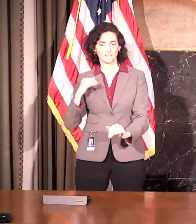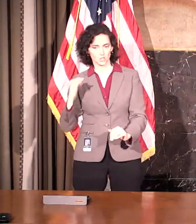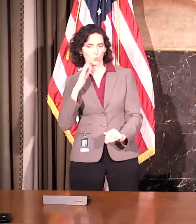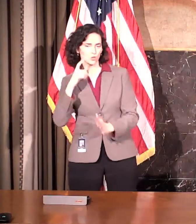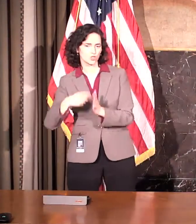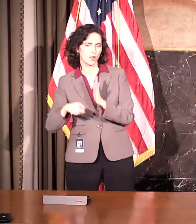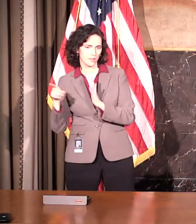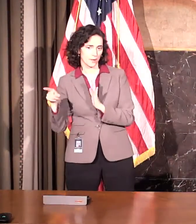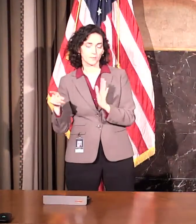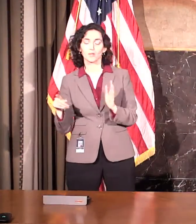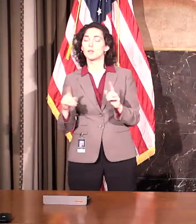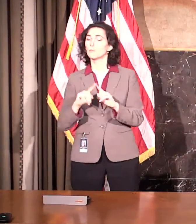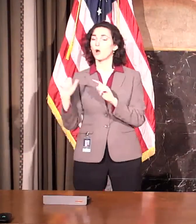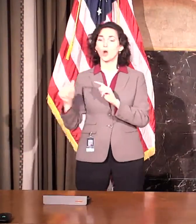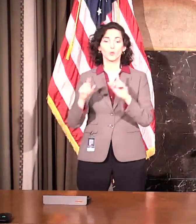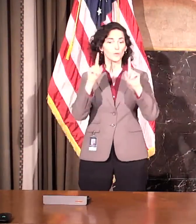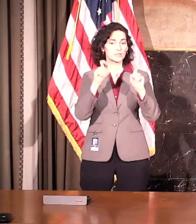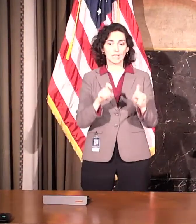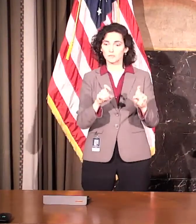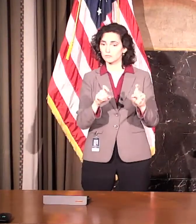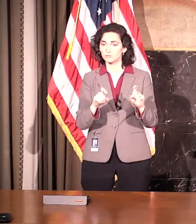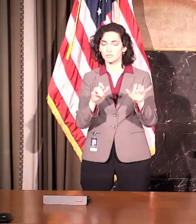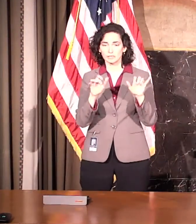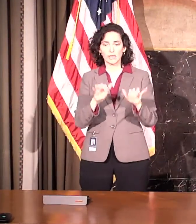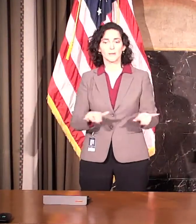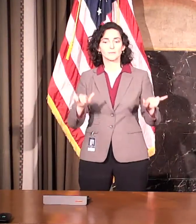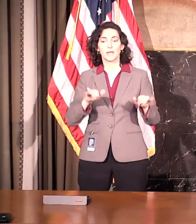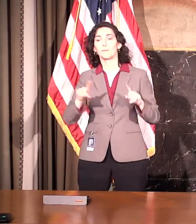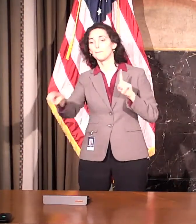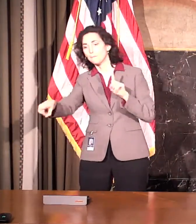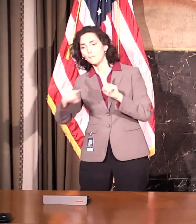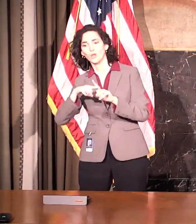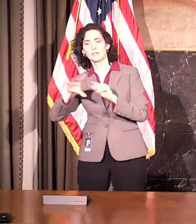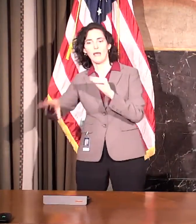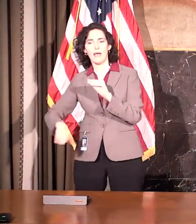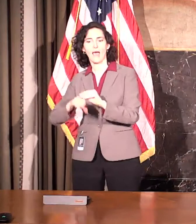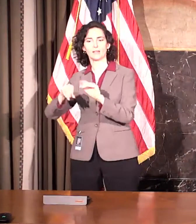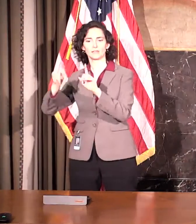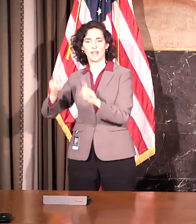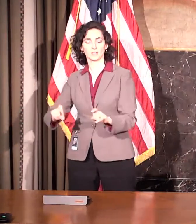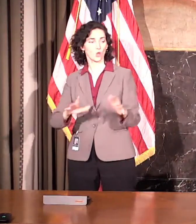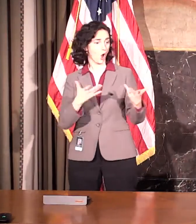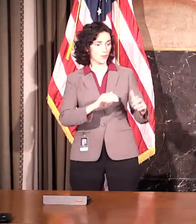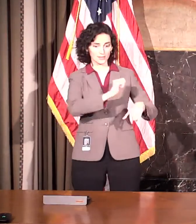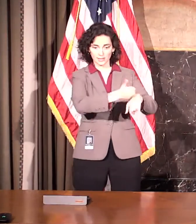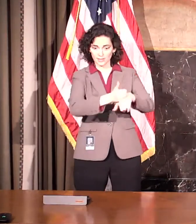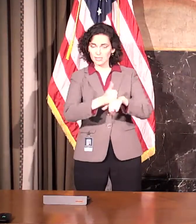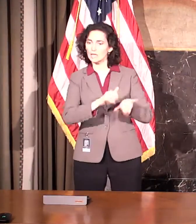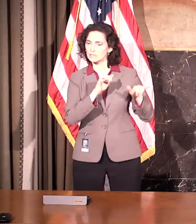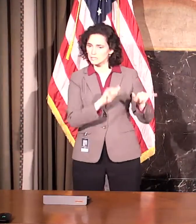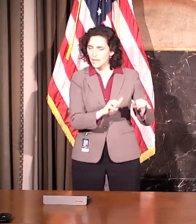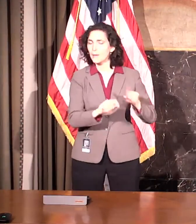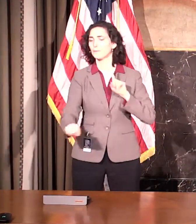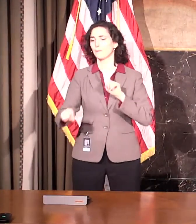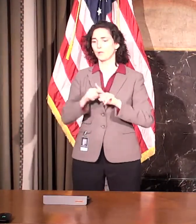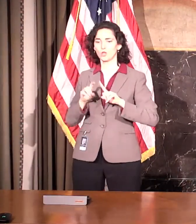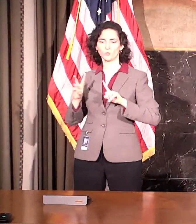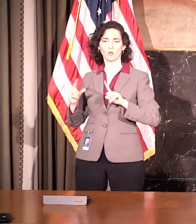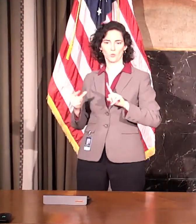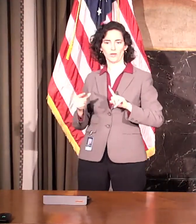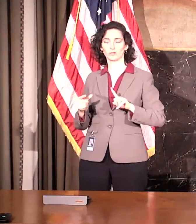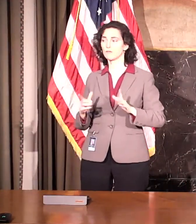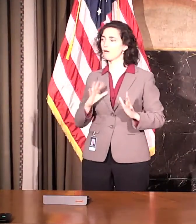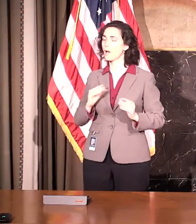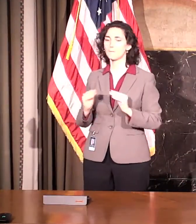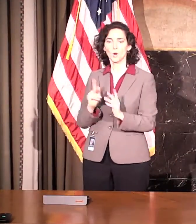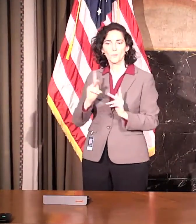doing remains. This is in addition to it, and we're really excited to have more options for people to get tested, because as we continue